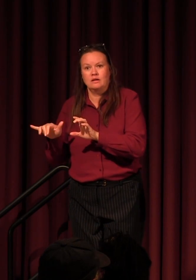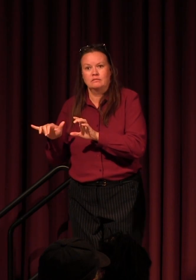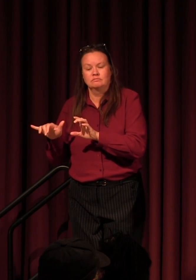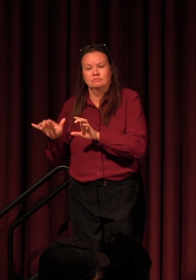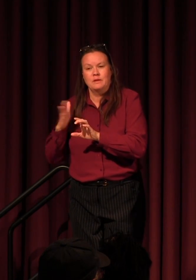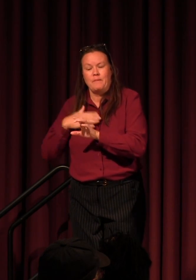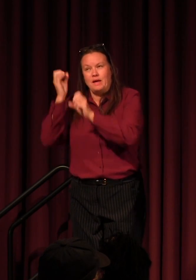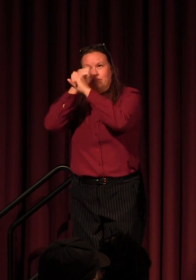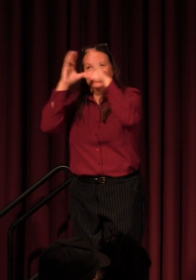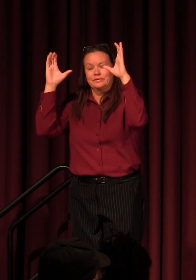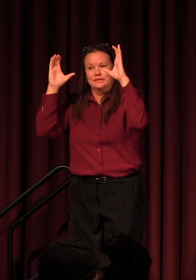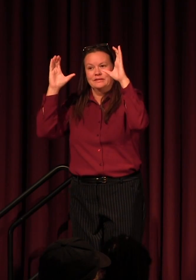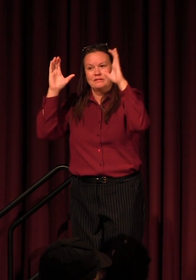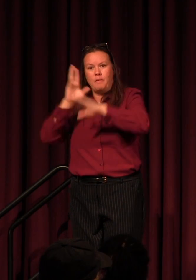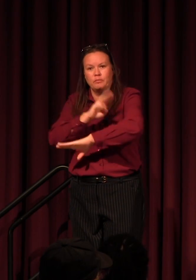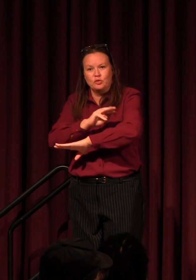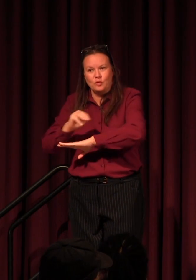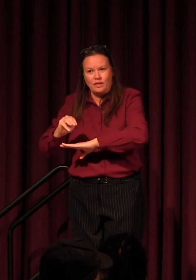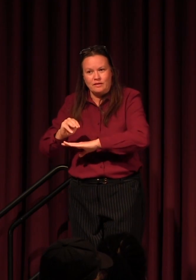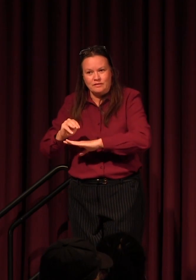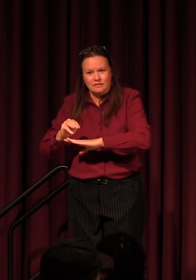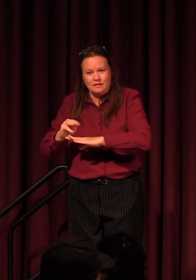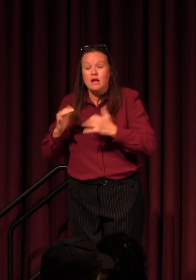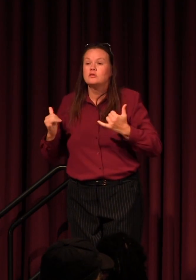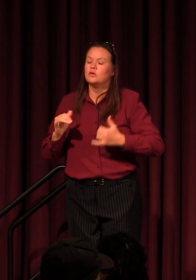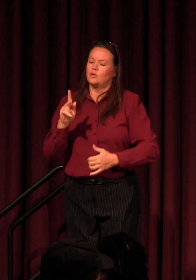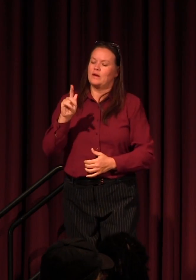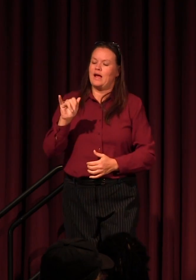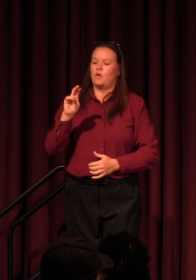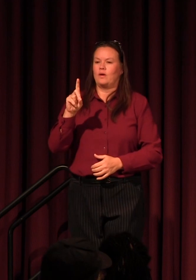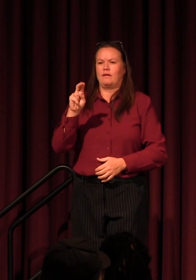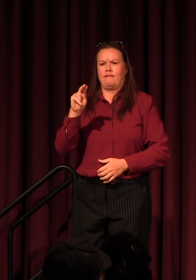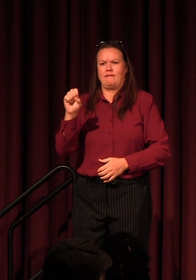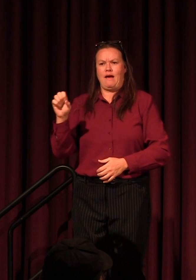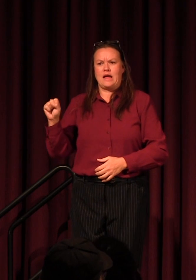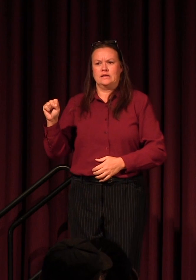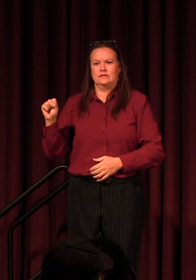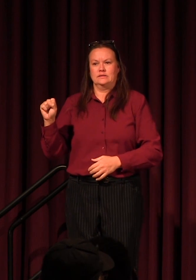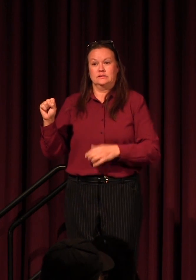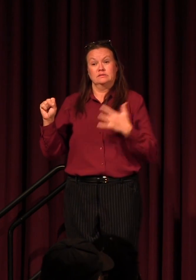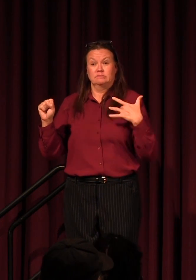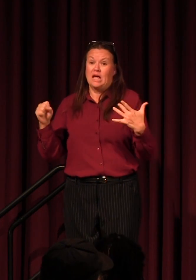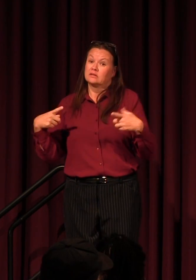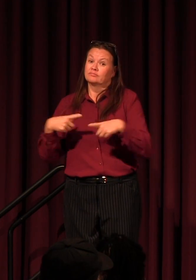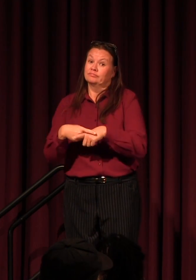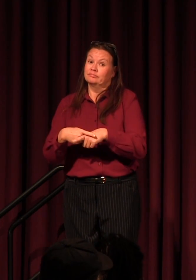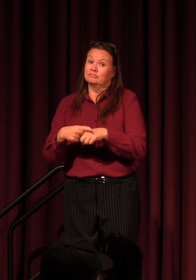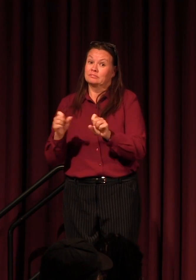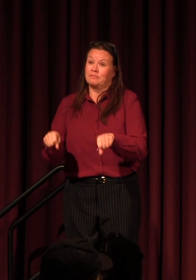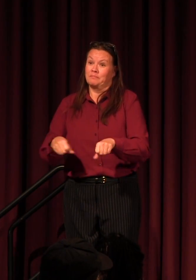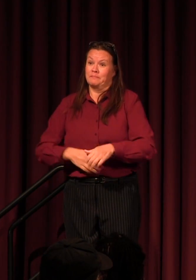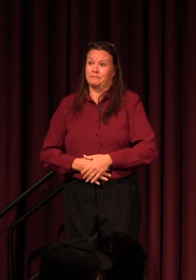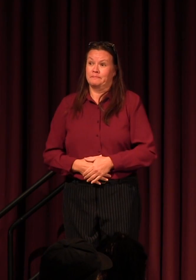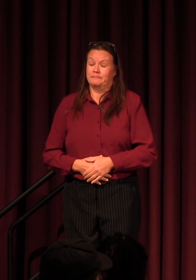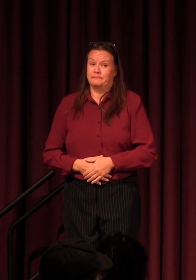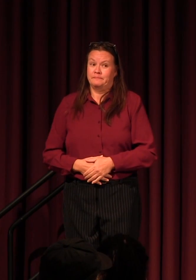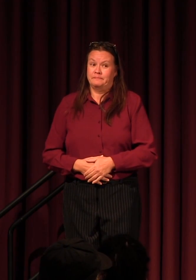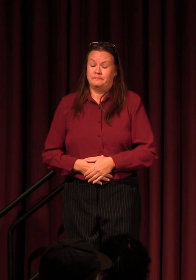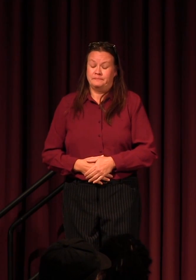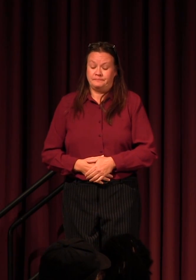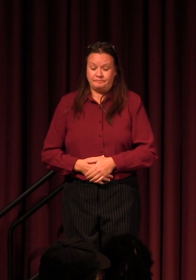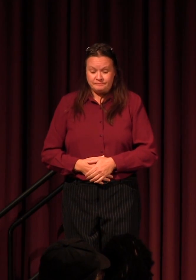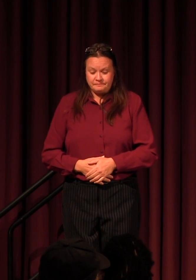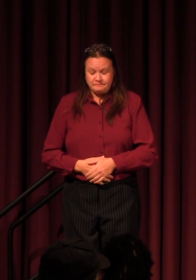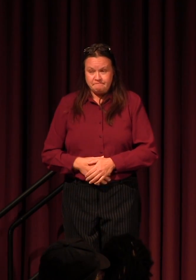But I want to talk about the kindness paradox. The kindness paradox.